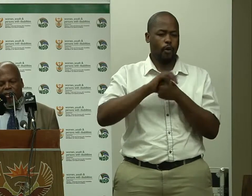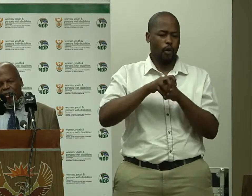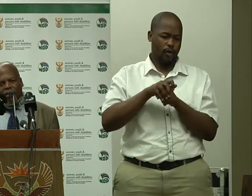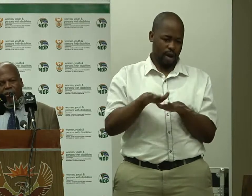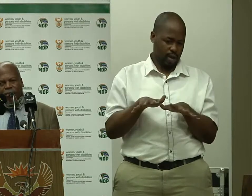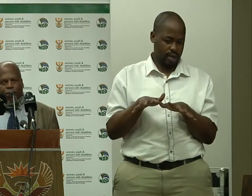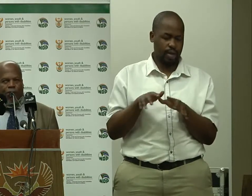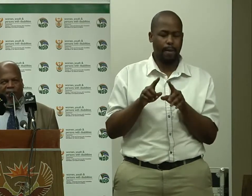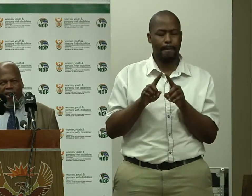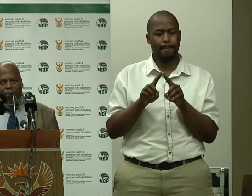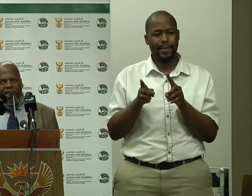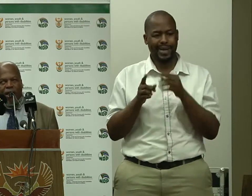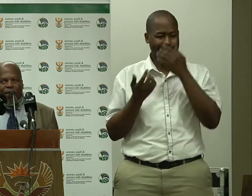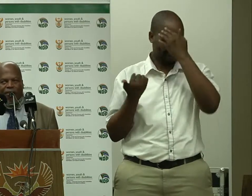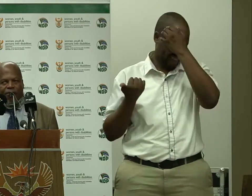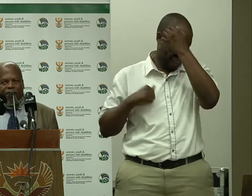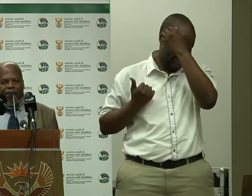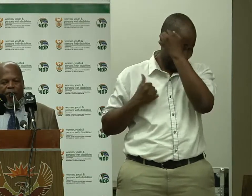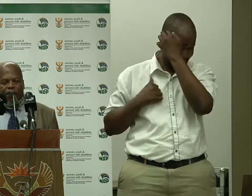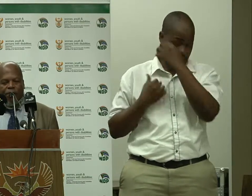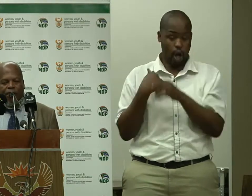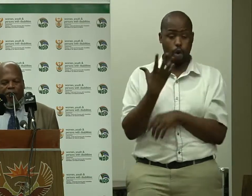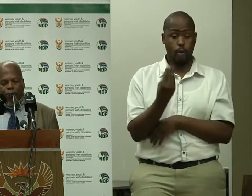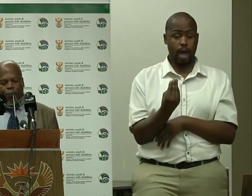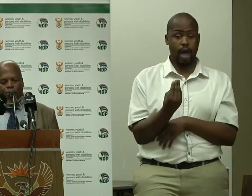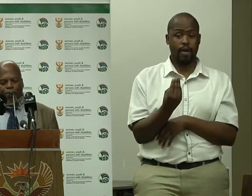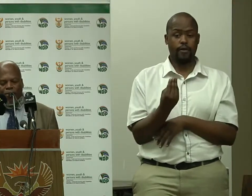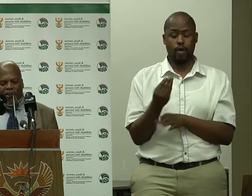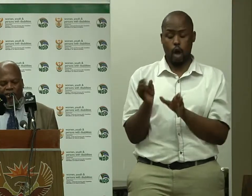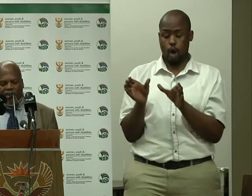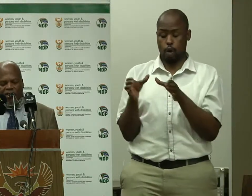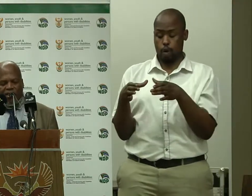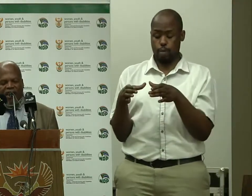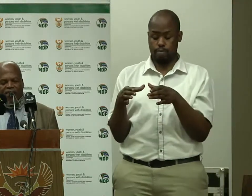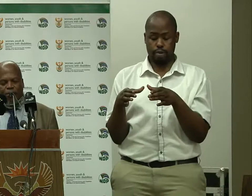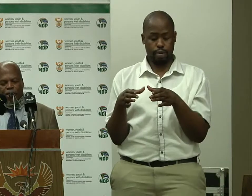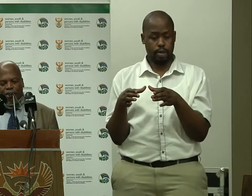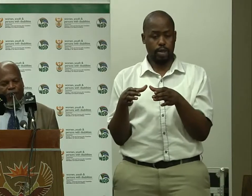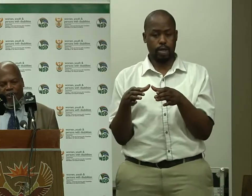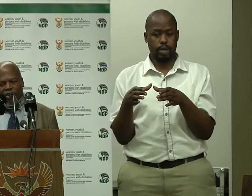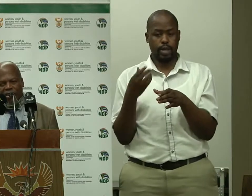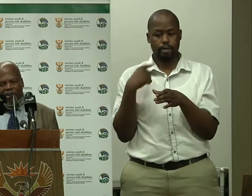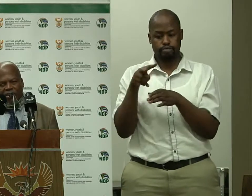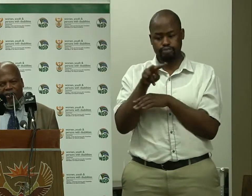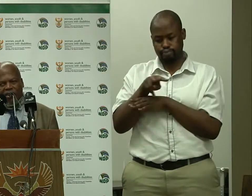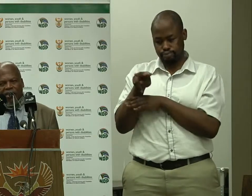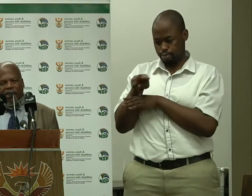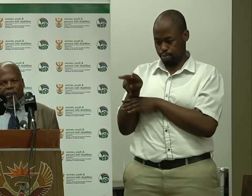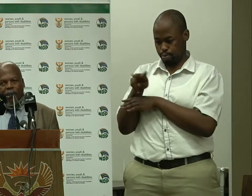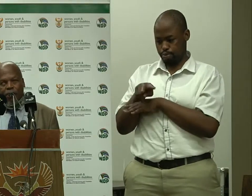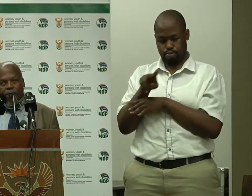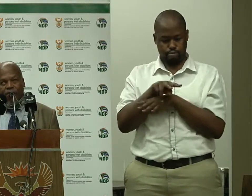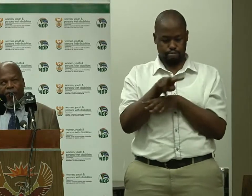but fortunately we now have a group that is monitoring